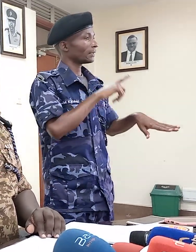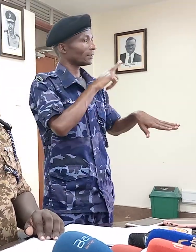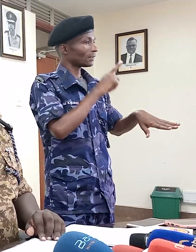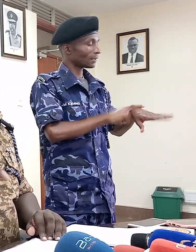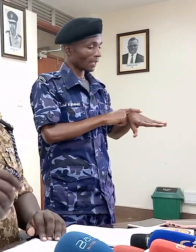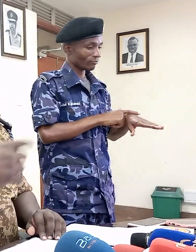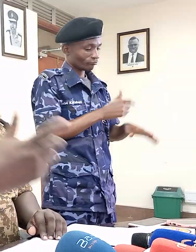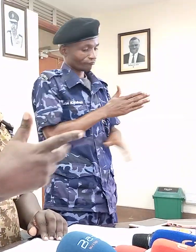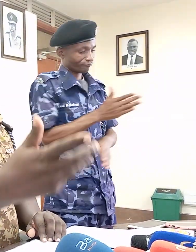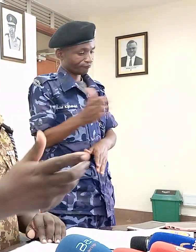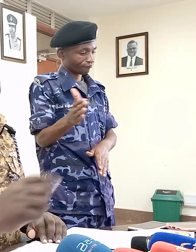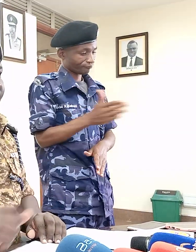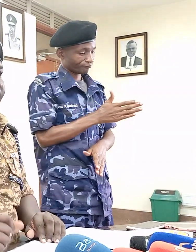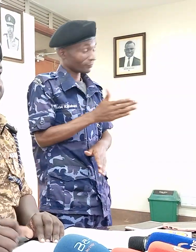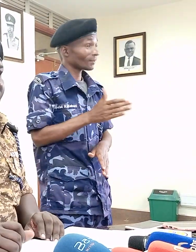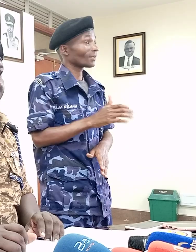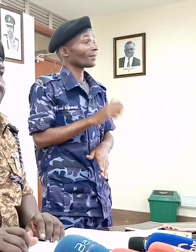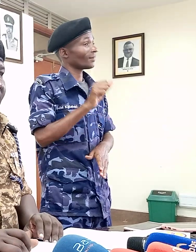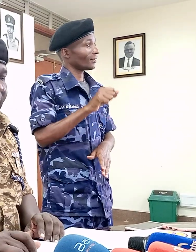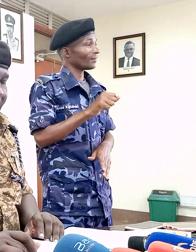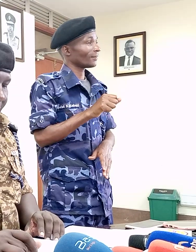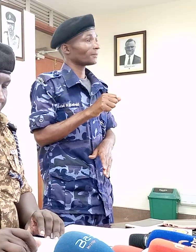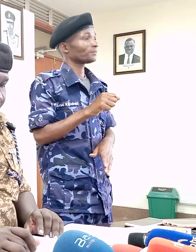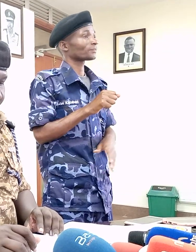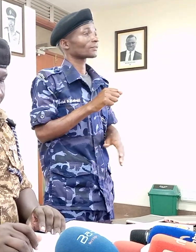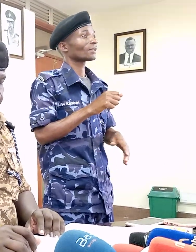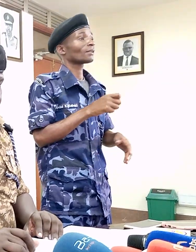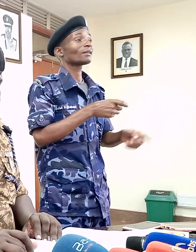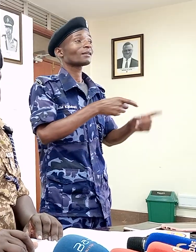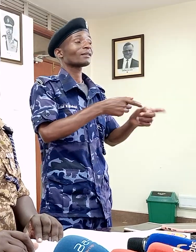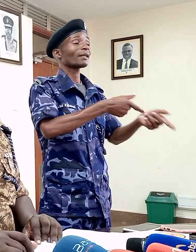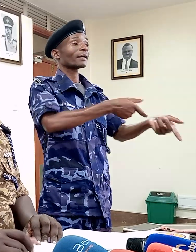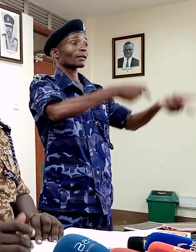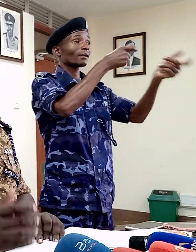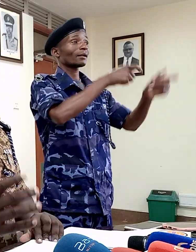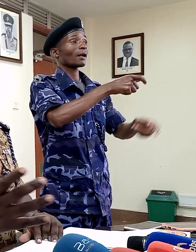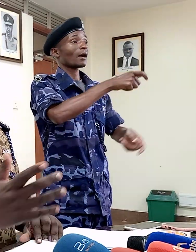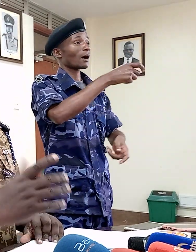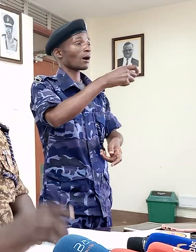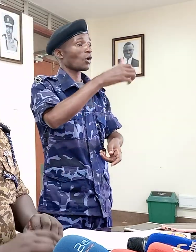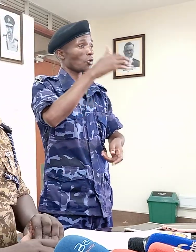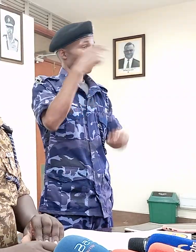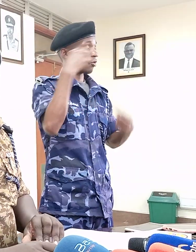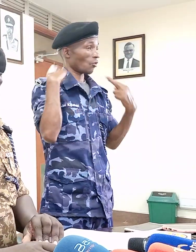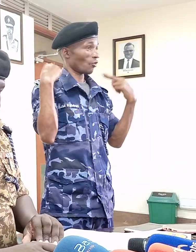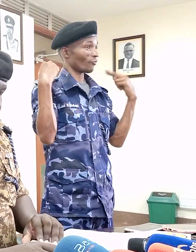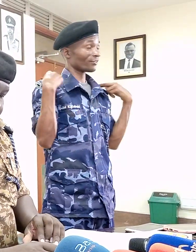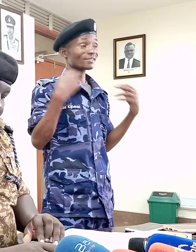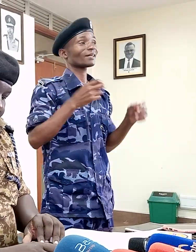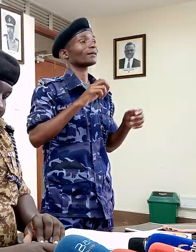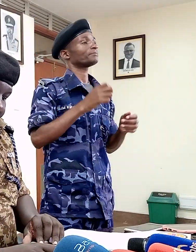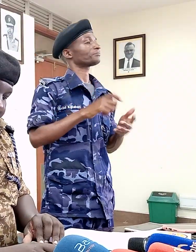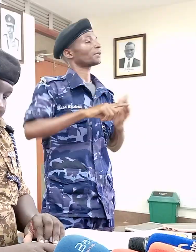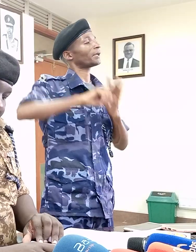that duration allowed for this killer cop to find his escape.